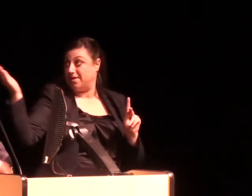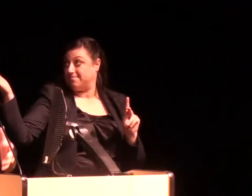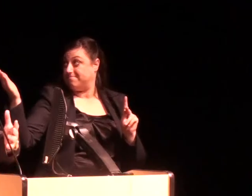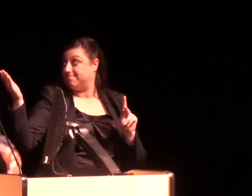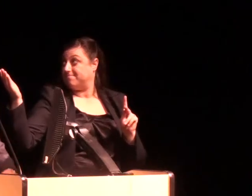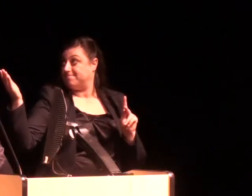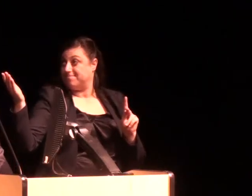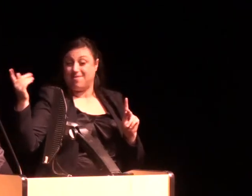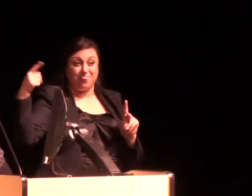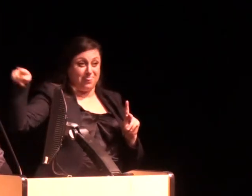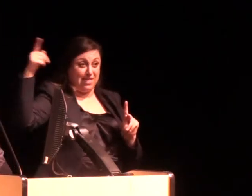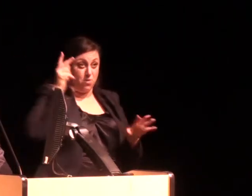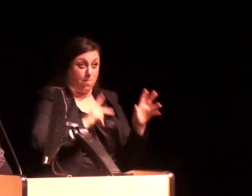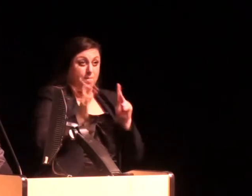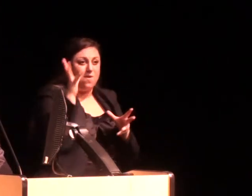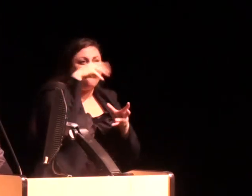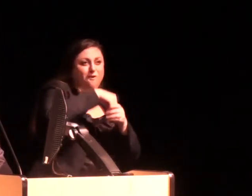persons